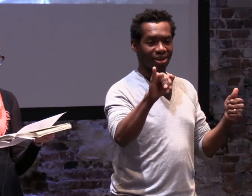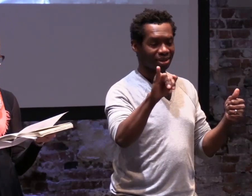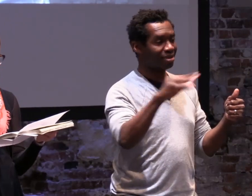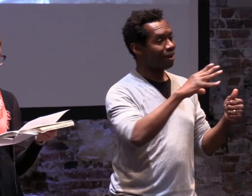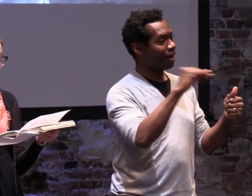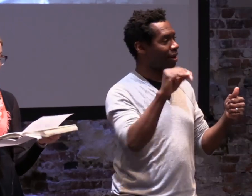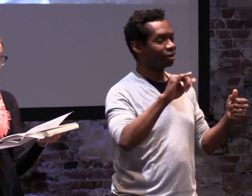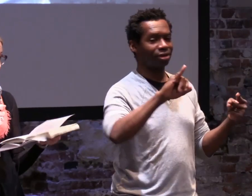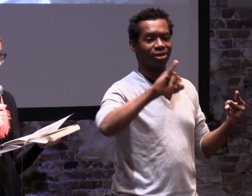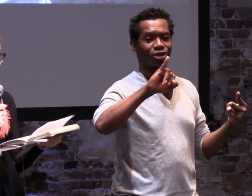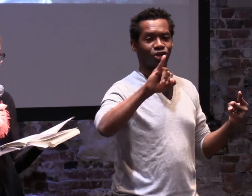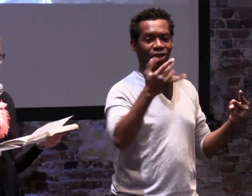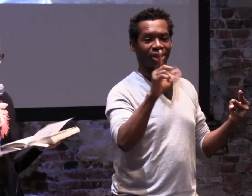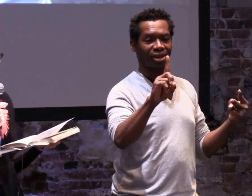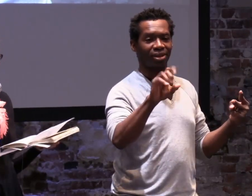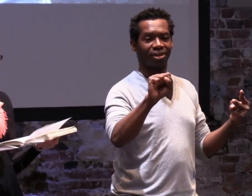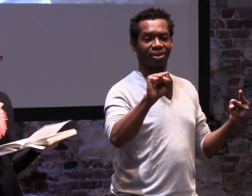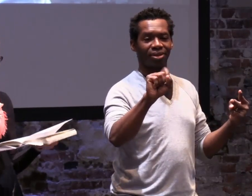and tireless in their pursuit of excellence.